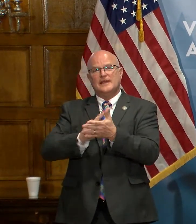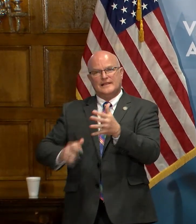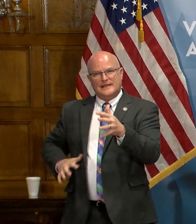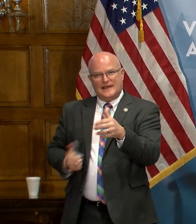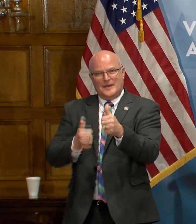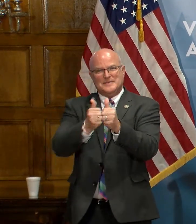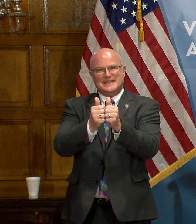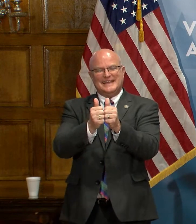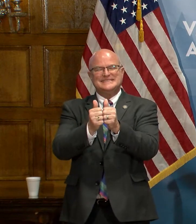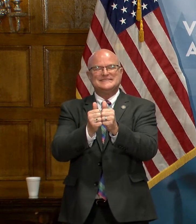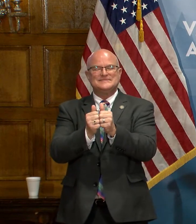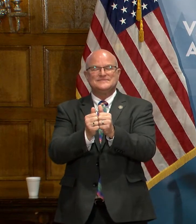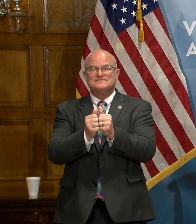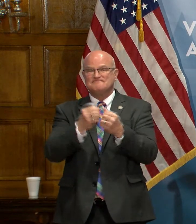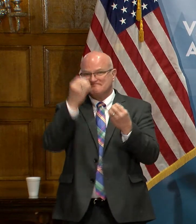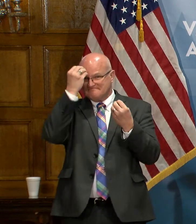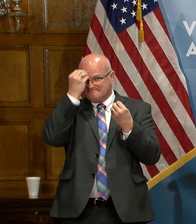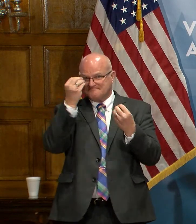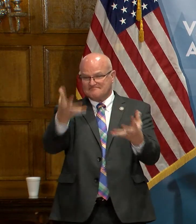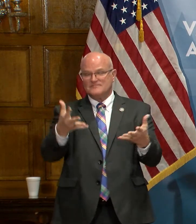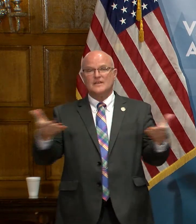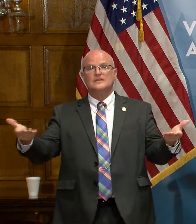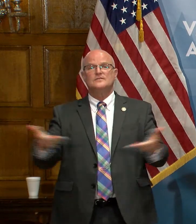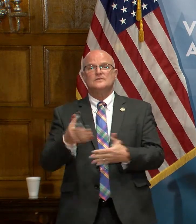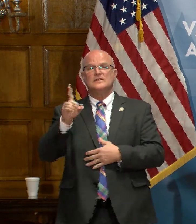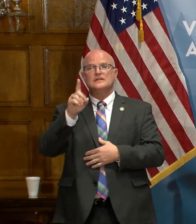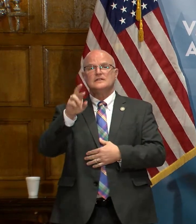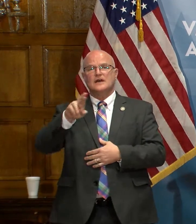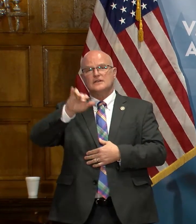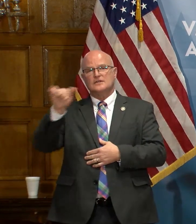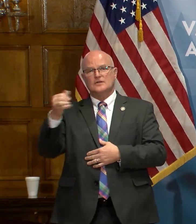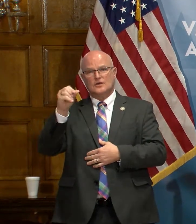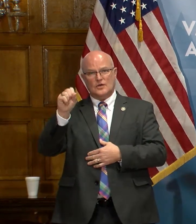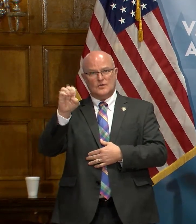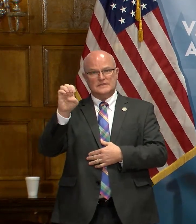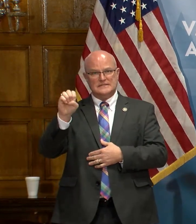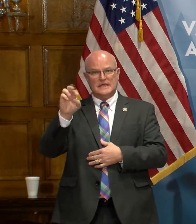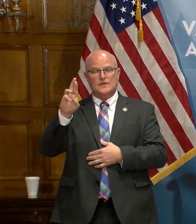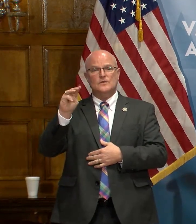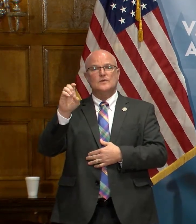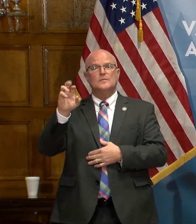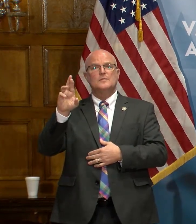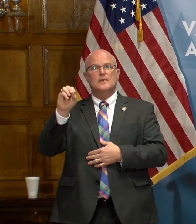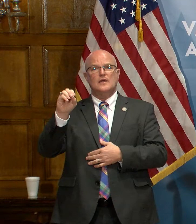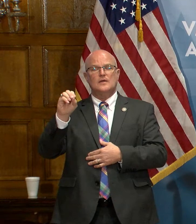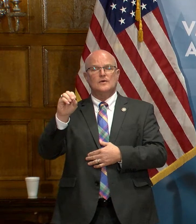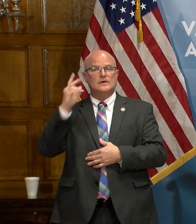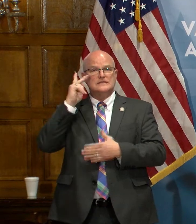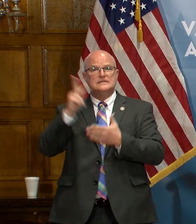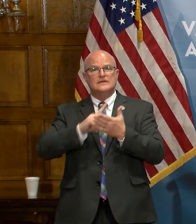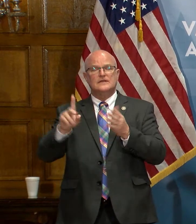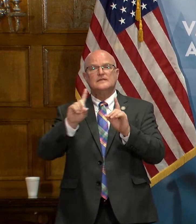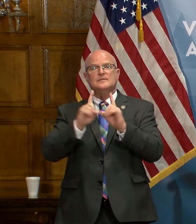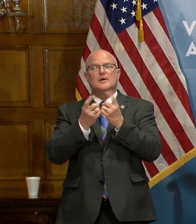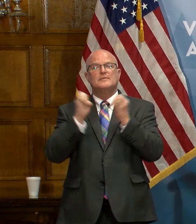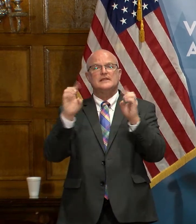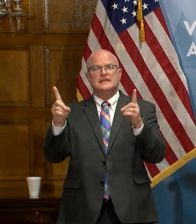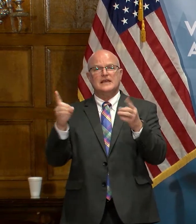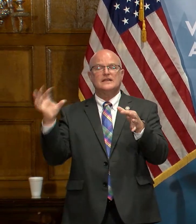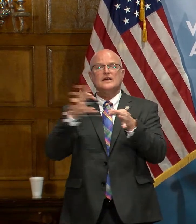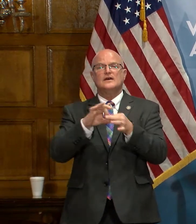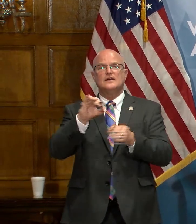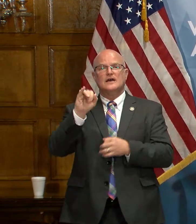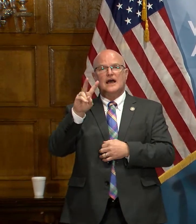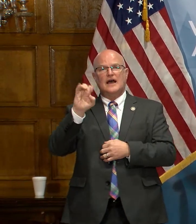update. And I first want to introduce Dr. Jose Romero, Secretary of the Department of Education. I'm joined by